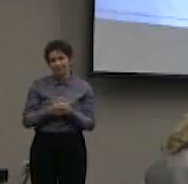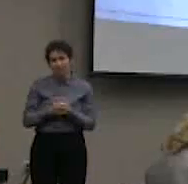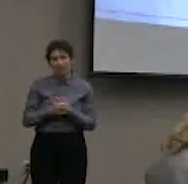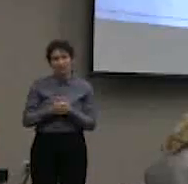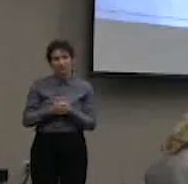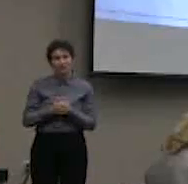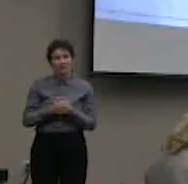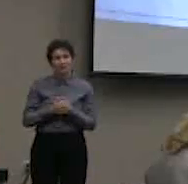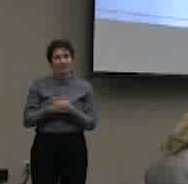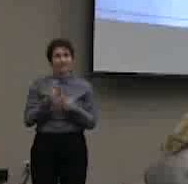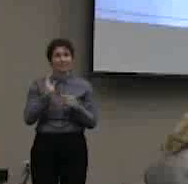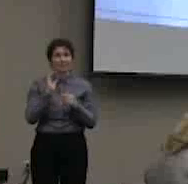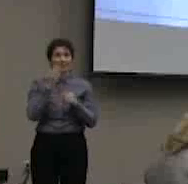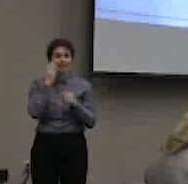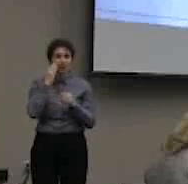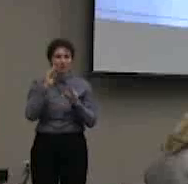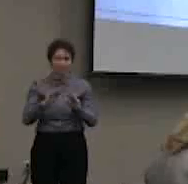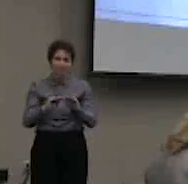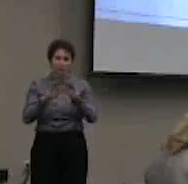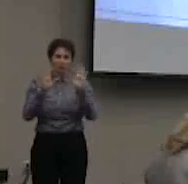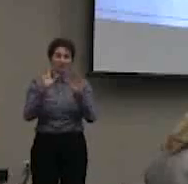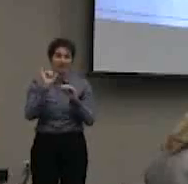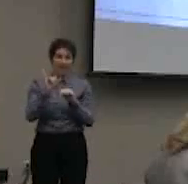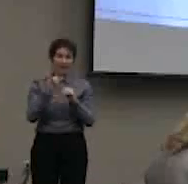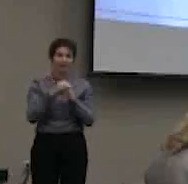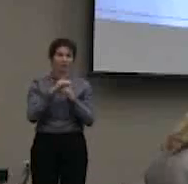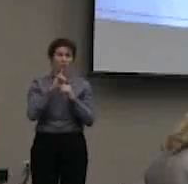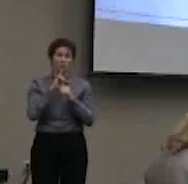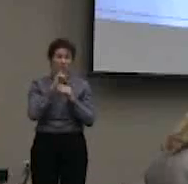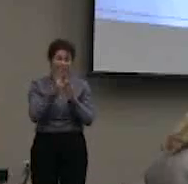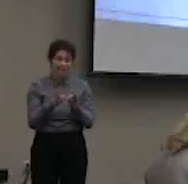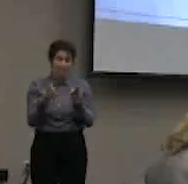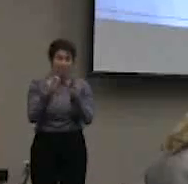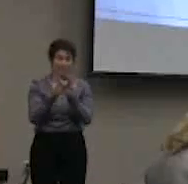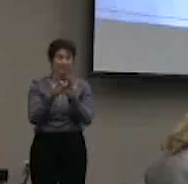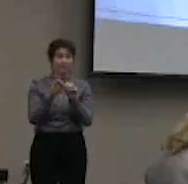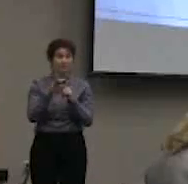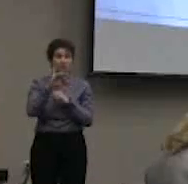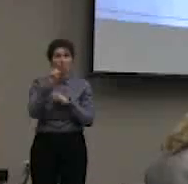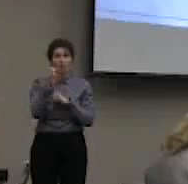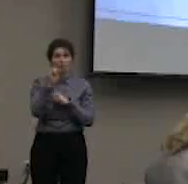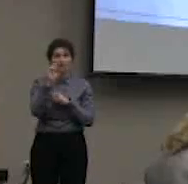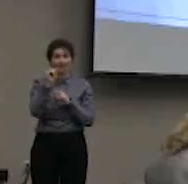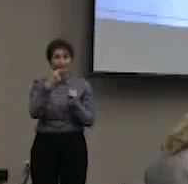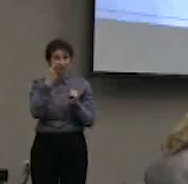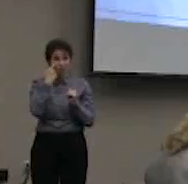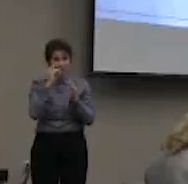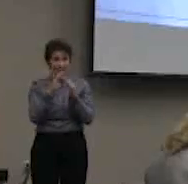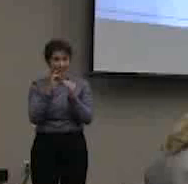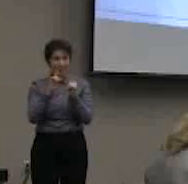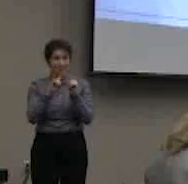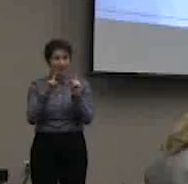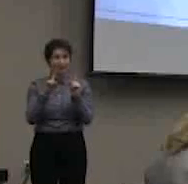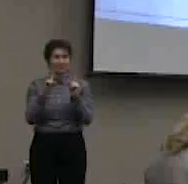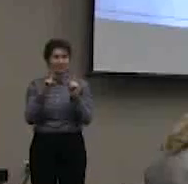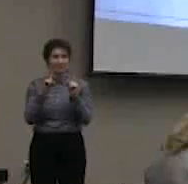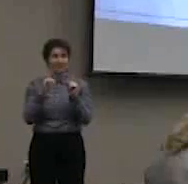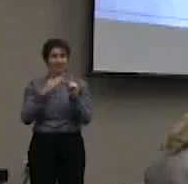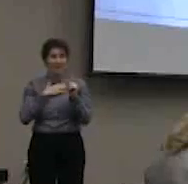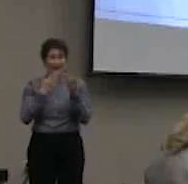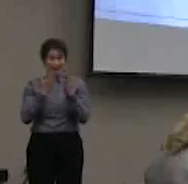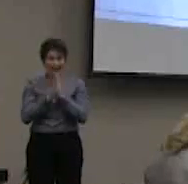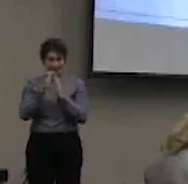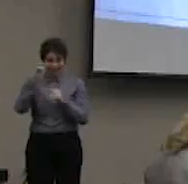that is huge, which Jessica just said. But my ask of this commission and the